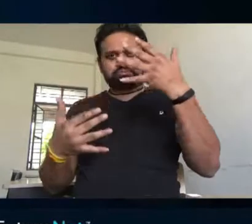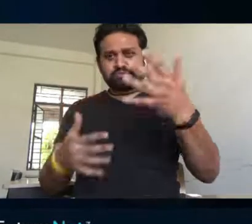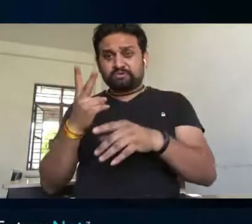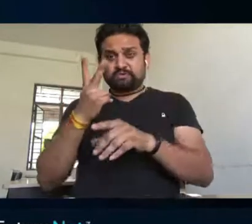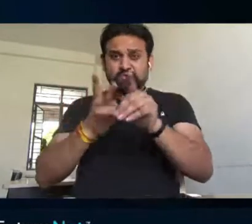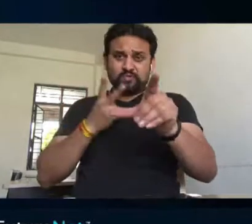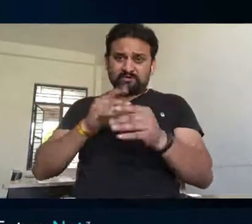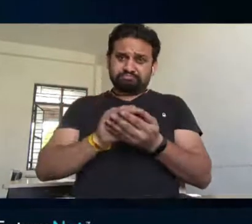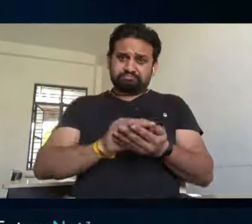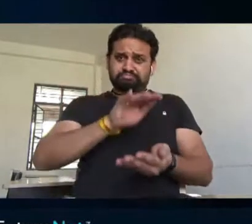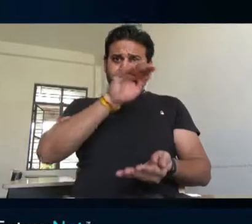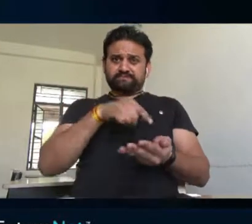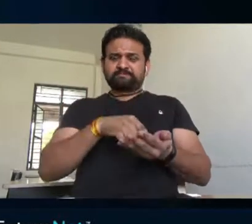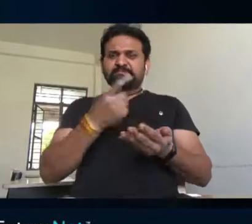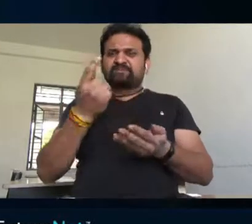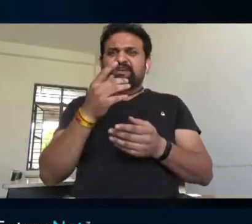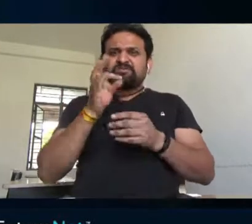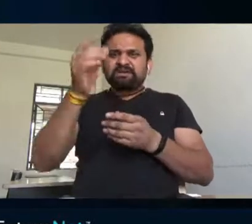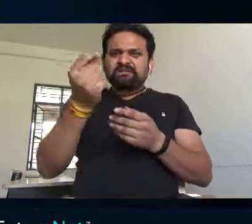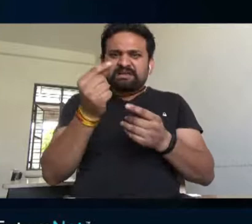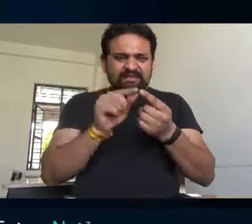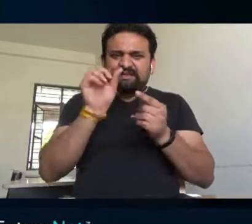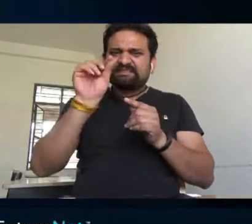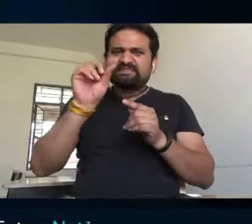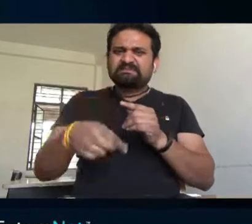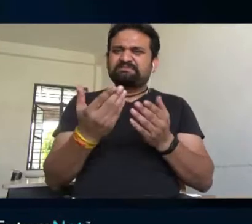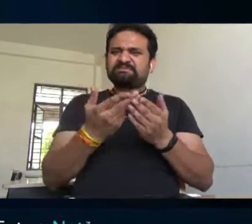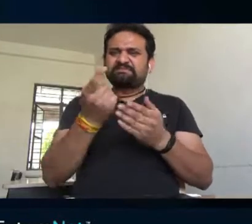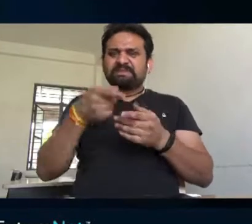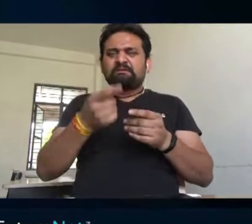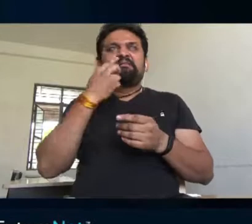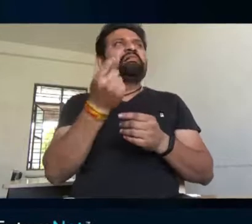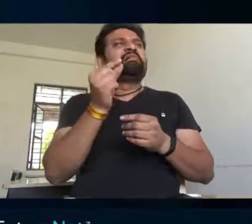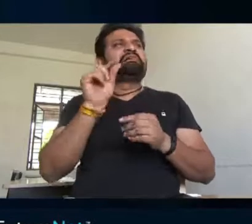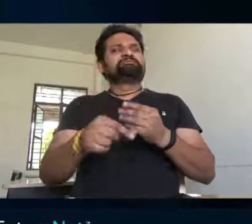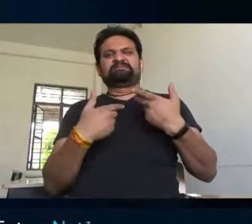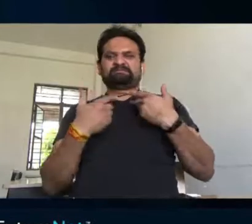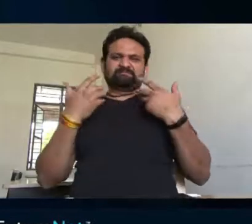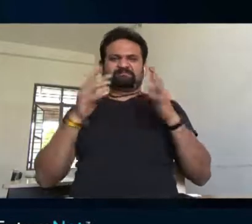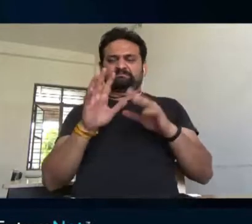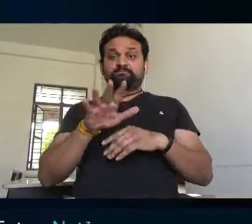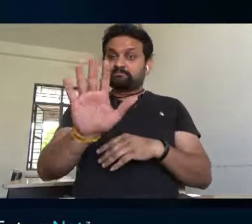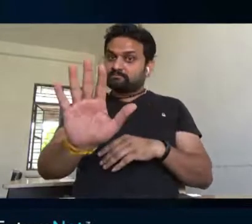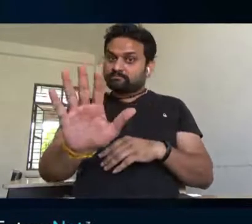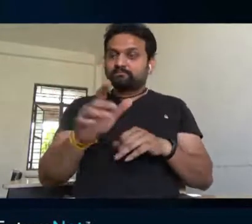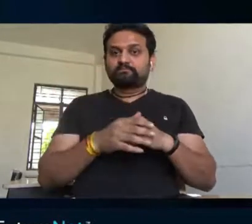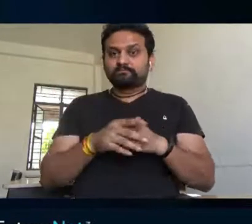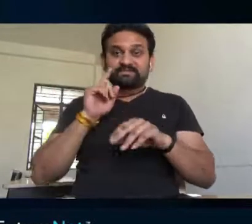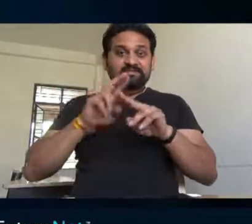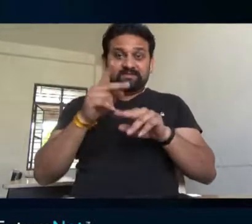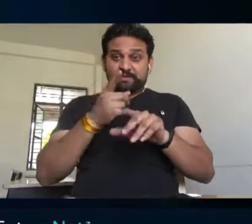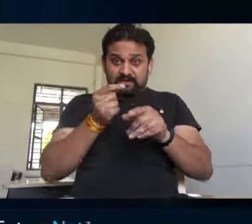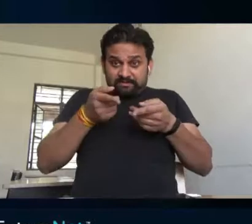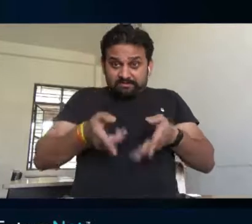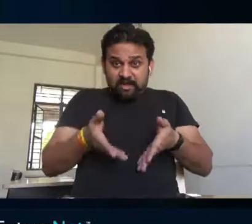on that slide, you see what that means. And many people ask me, yes, but I get so many coins per minute. This is so